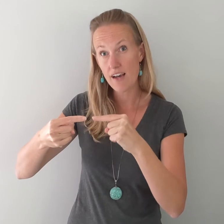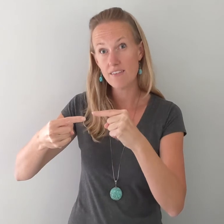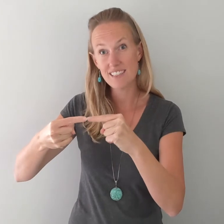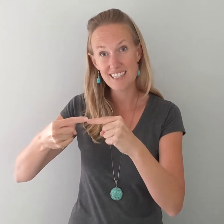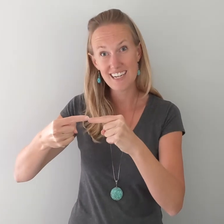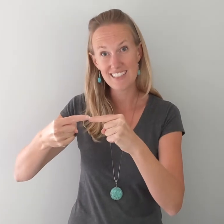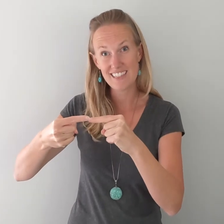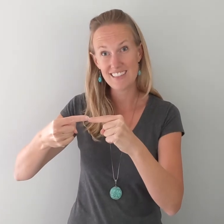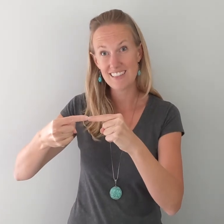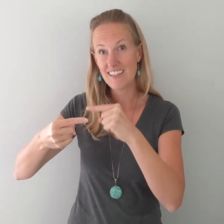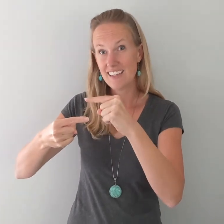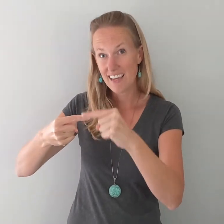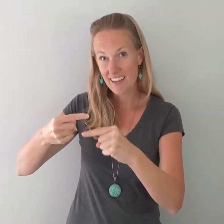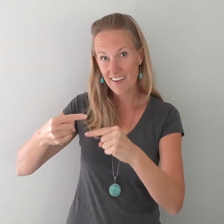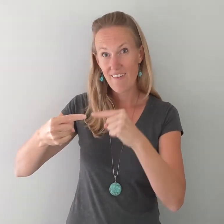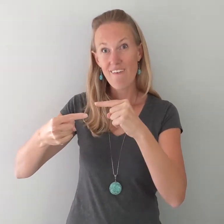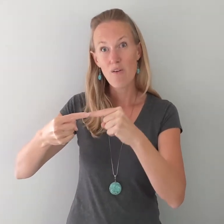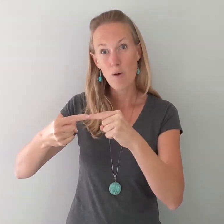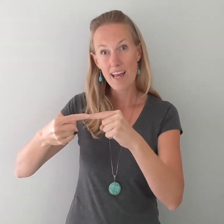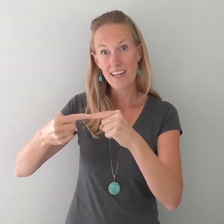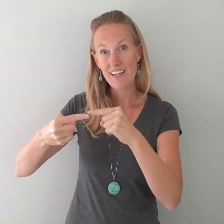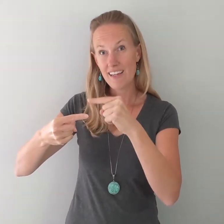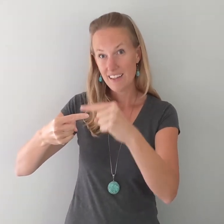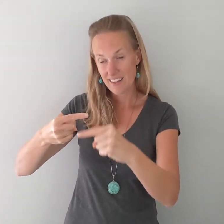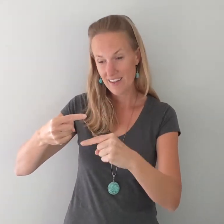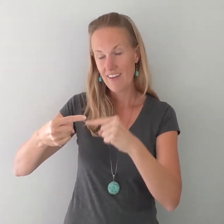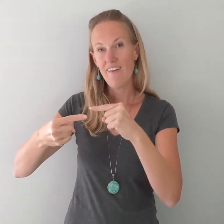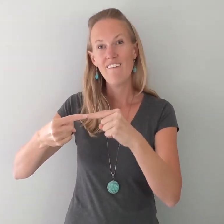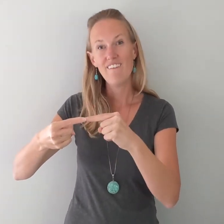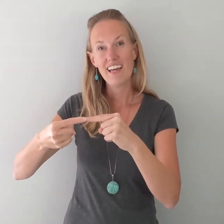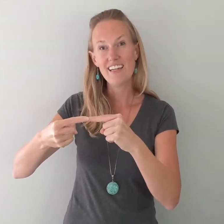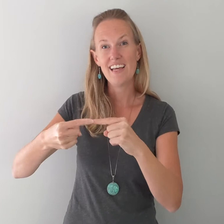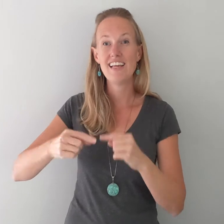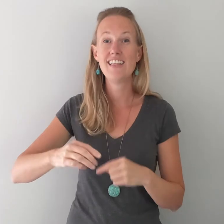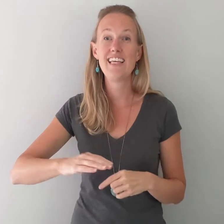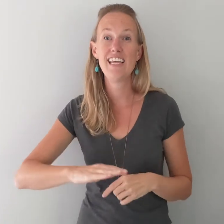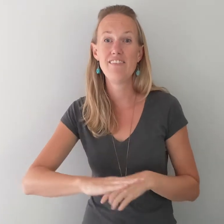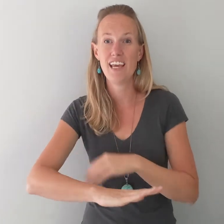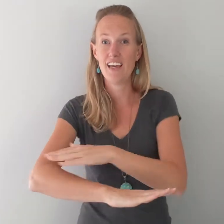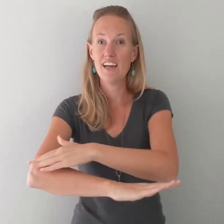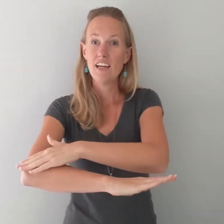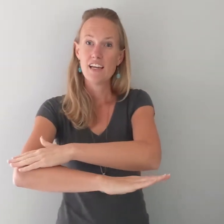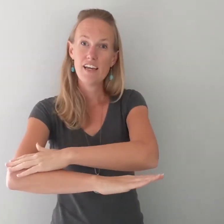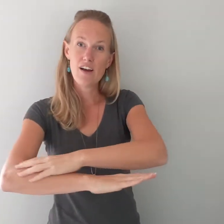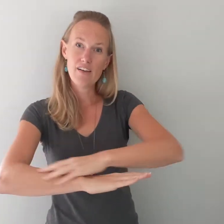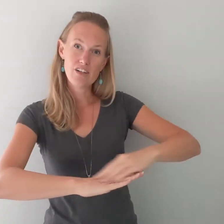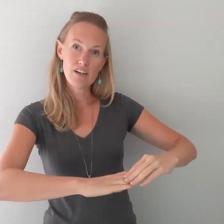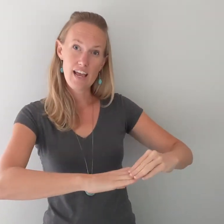around and then touches it, okay? When, and then the evening, okay? You have your hand